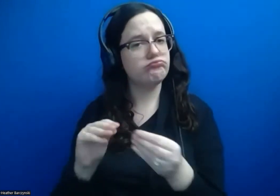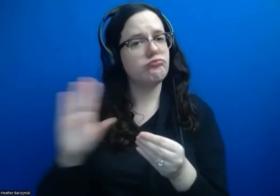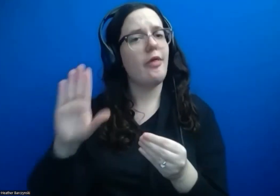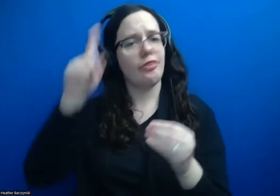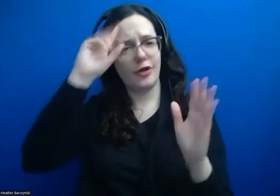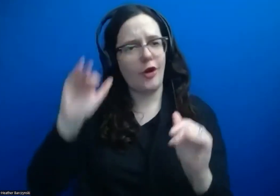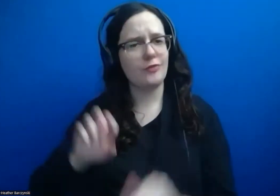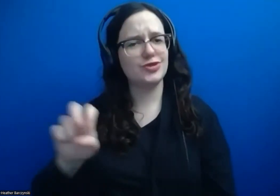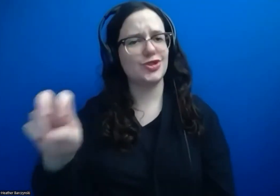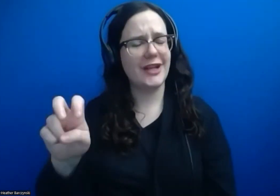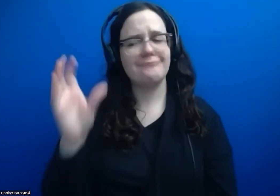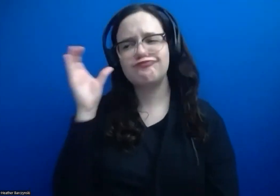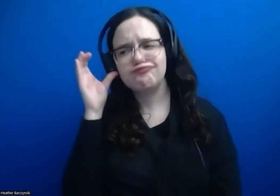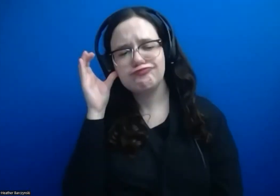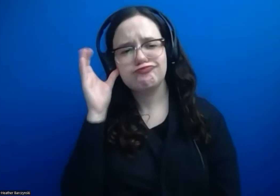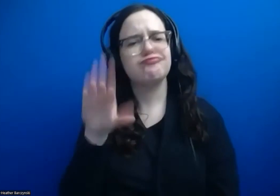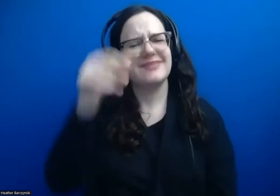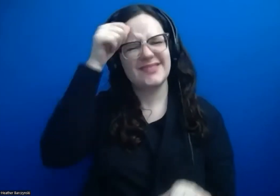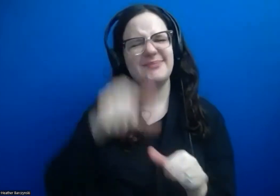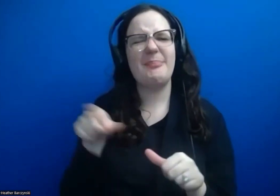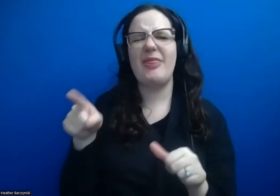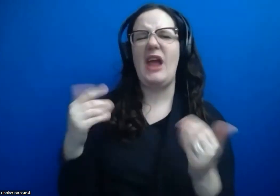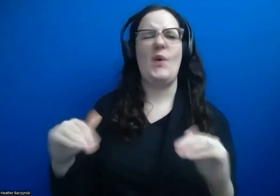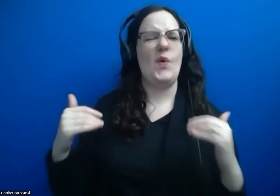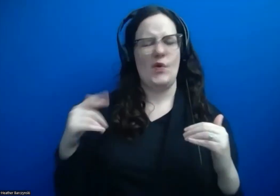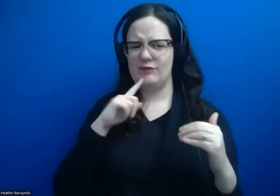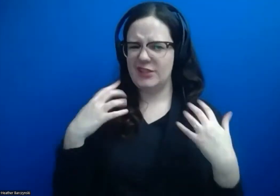great courage and vulnerability they are demonstrating.